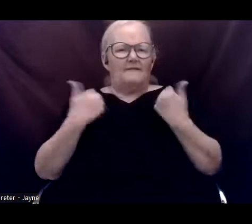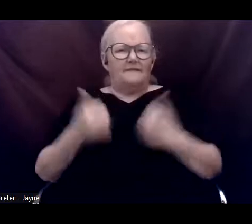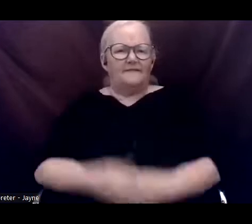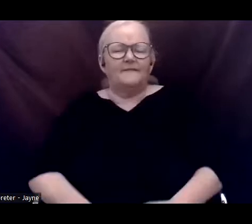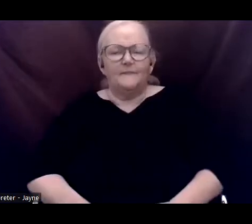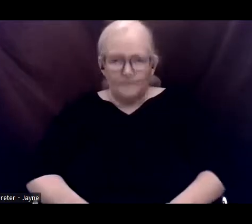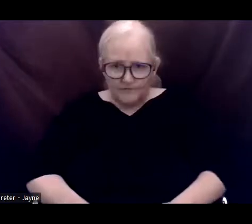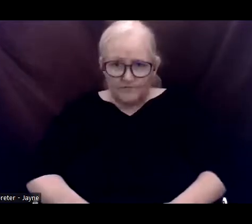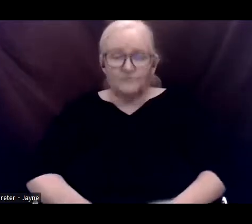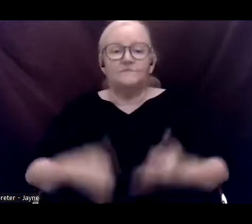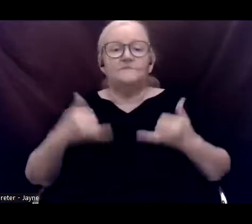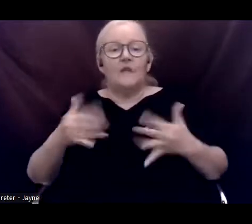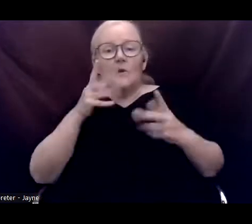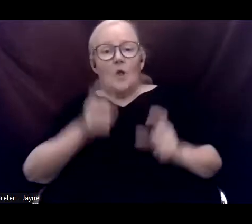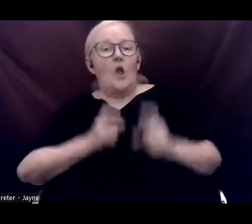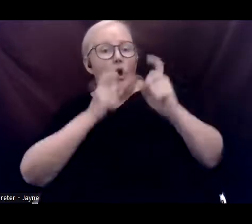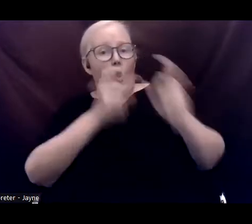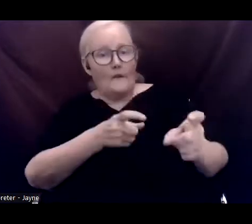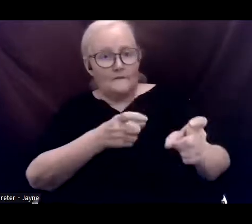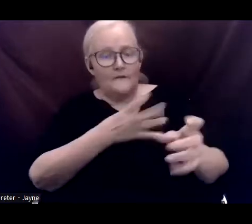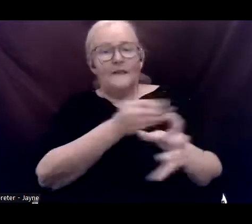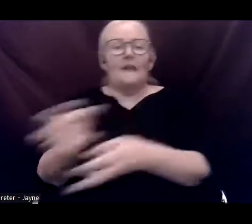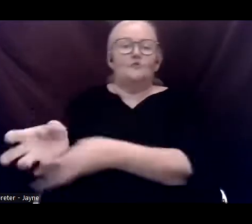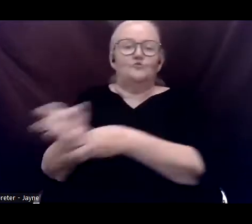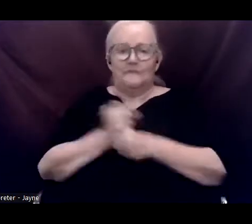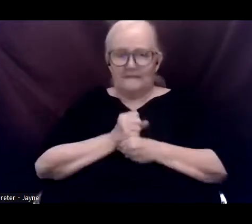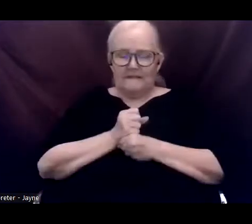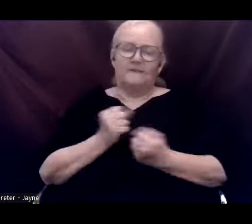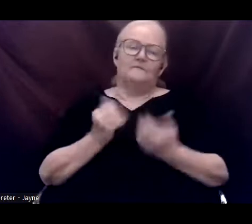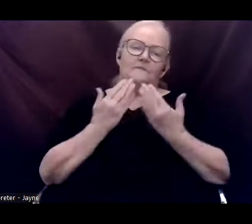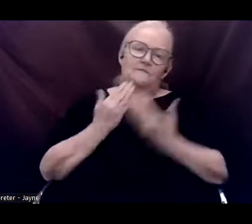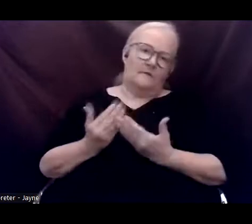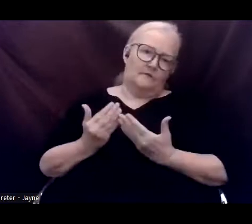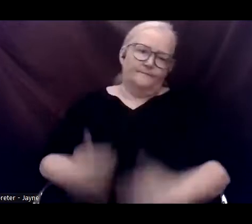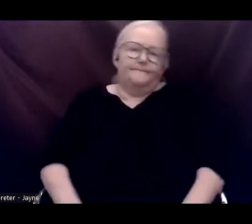The offering will now be given and received with gratitude.